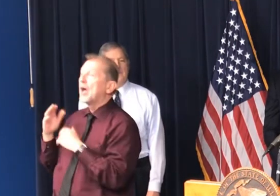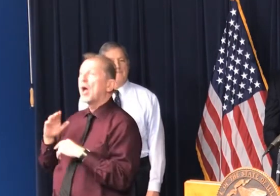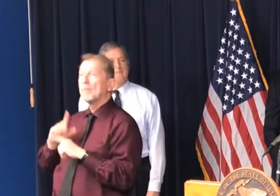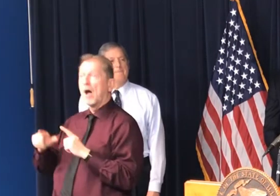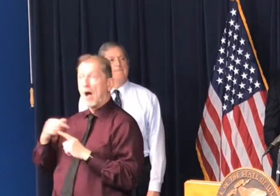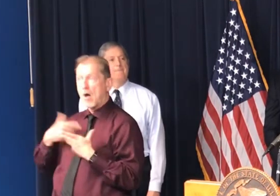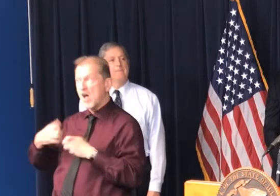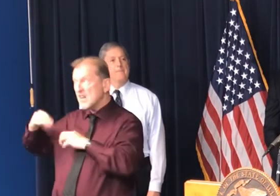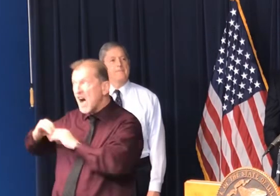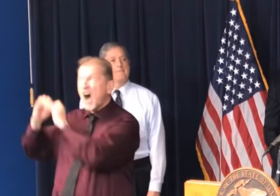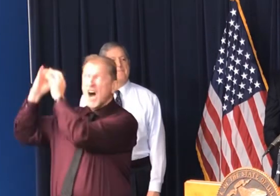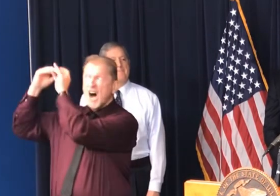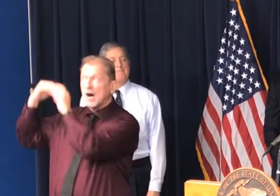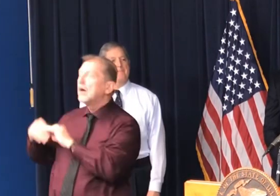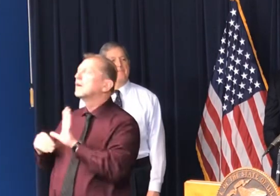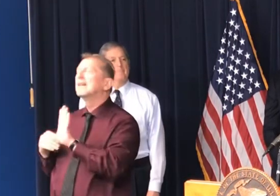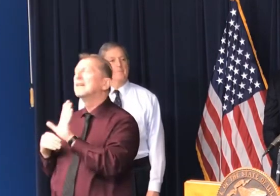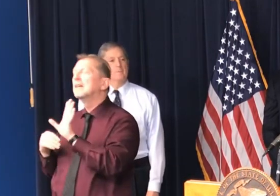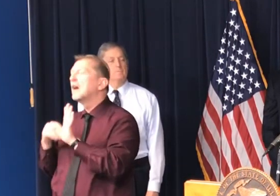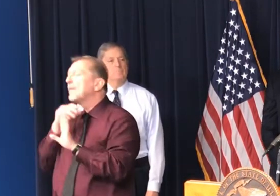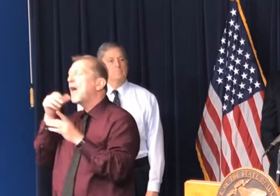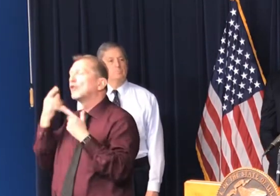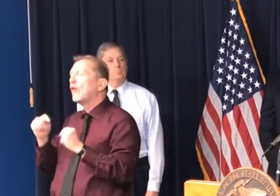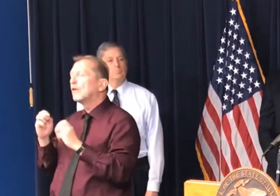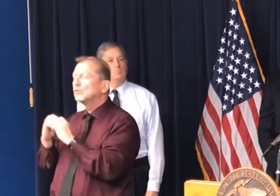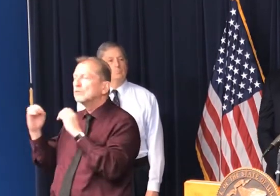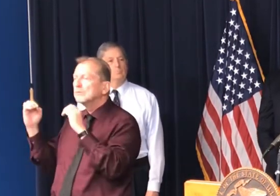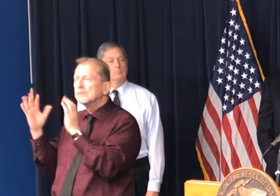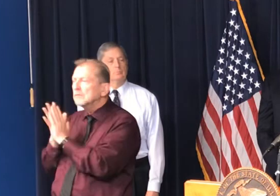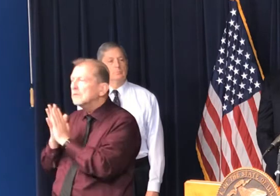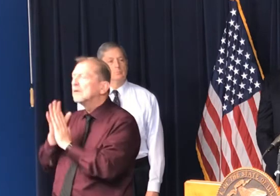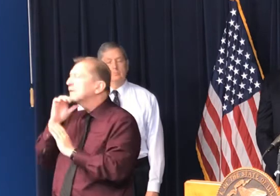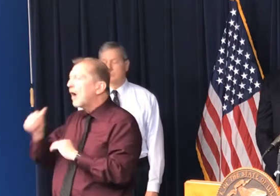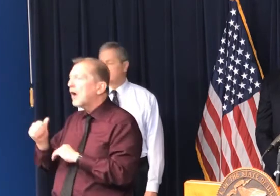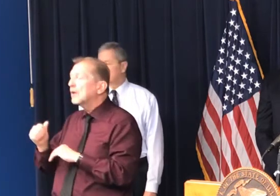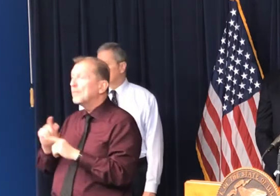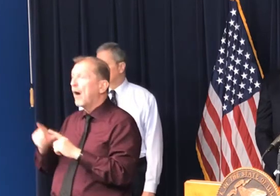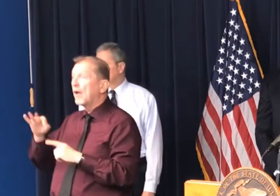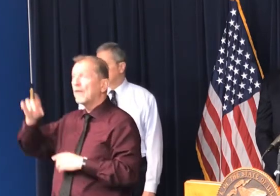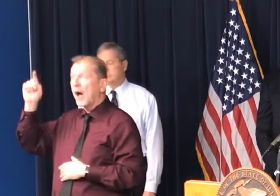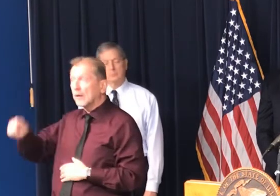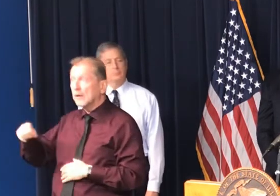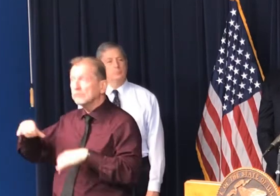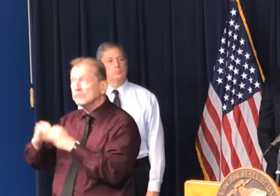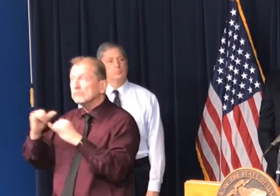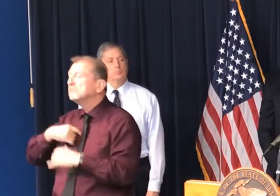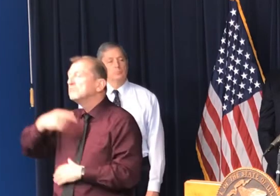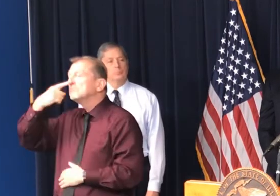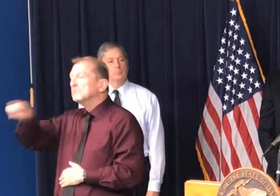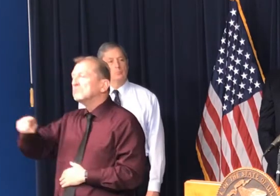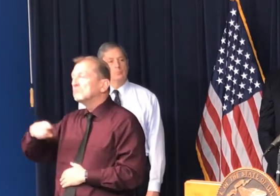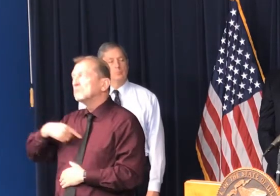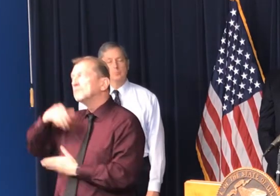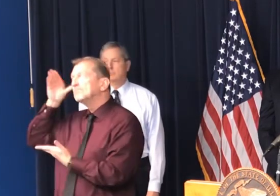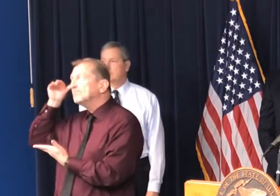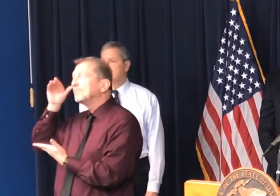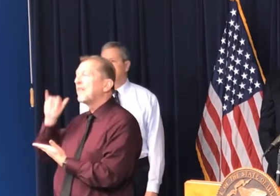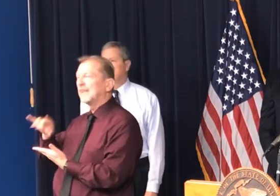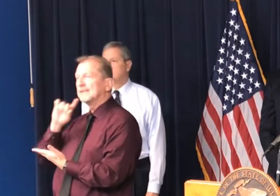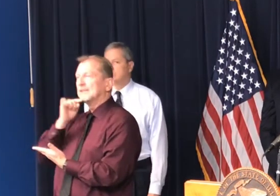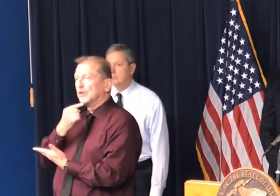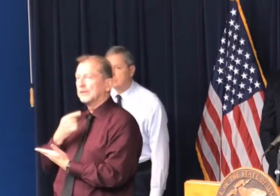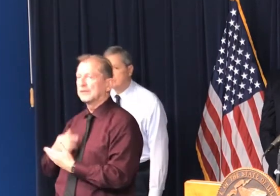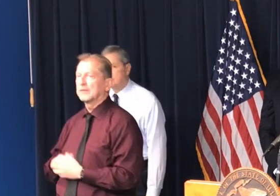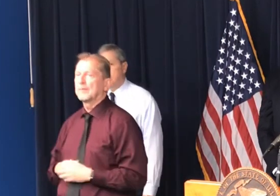likes to take on a confrontation if I don't need to, but I will, and especially on something this